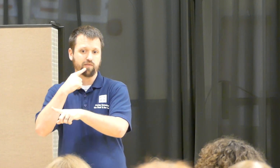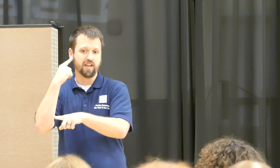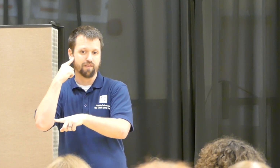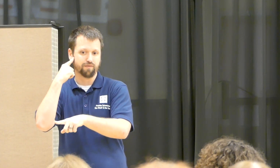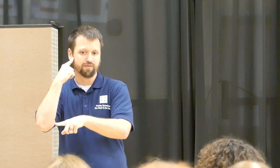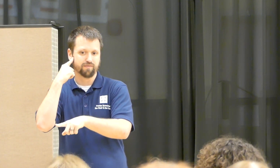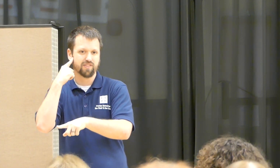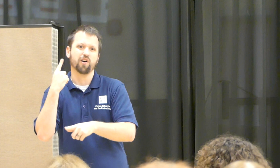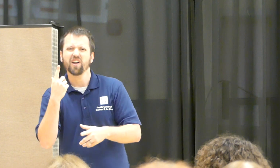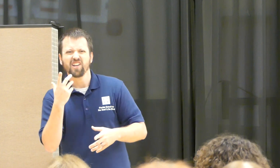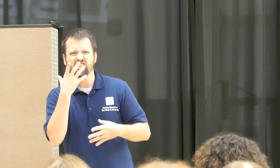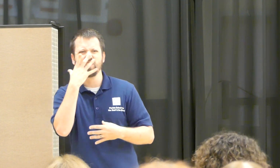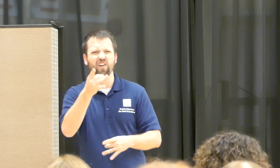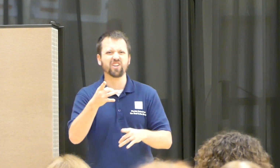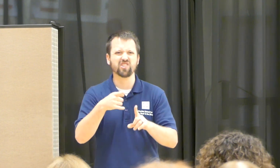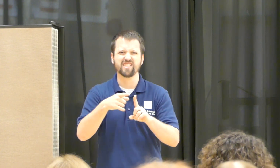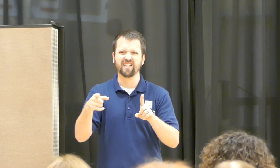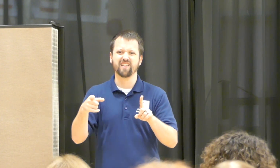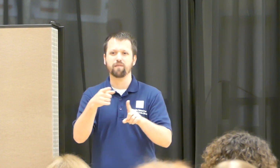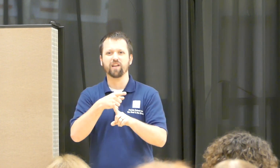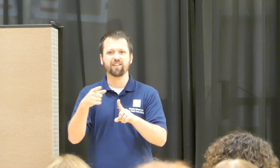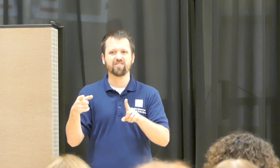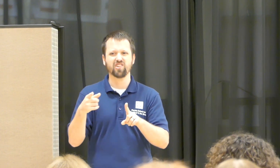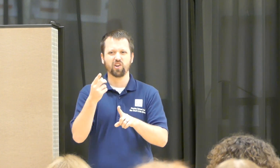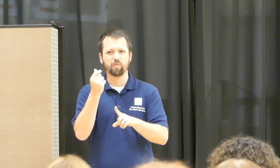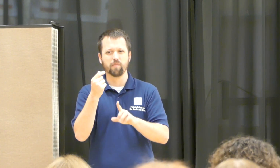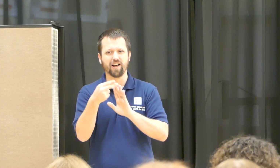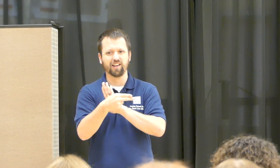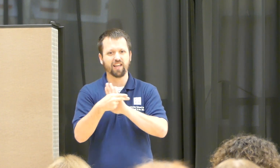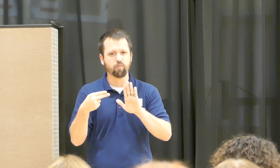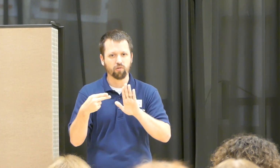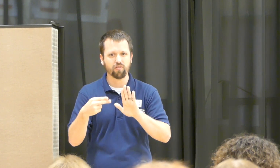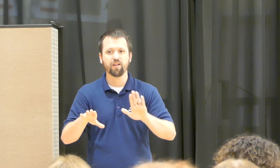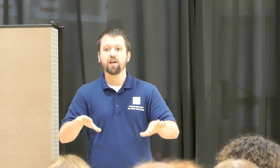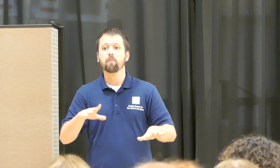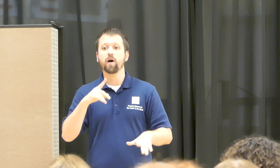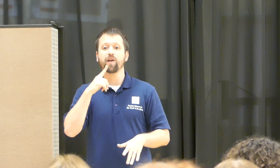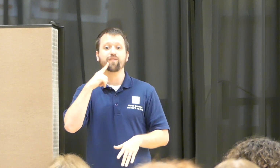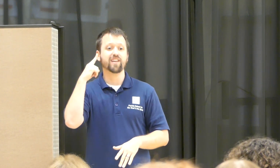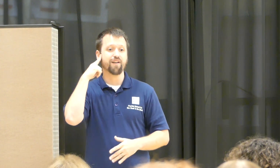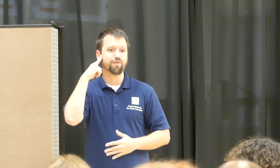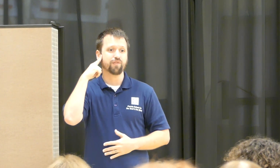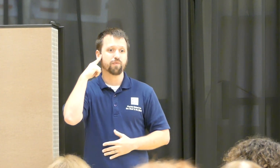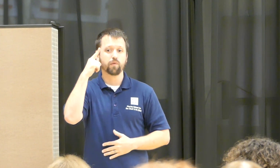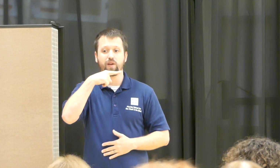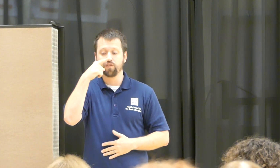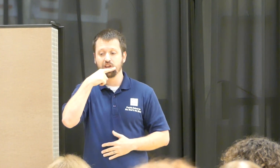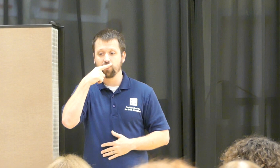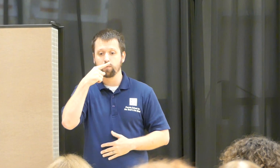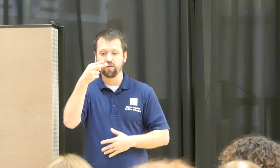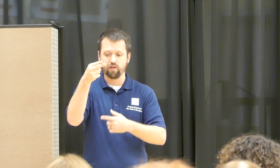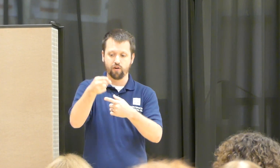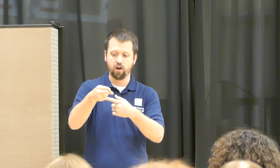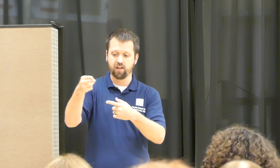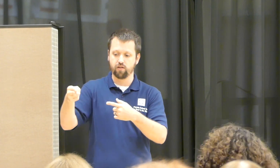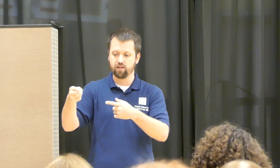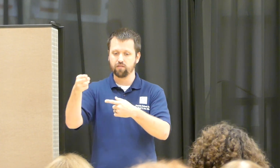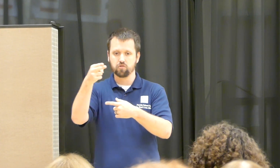deaf. So just a little interesting tidbit, just a little bit about the labels. But we have deaf, we have hearing, we also have hard of hearing. Pretty